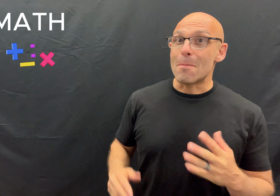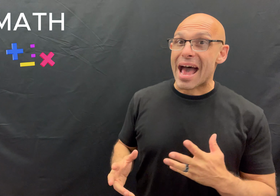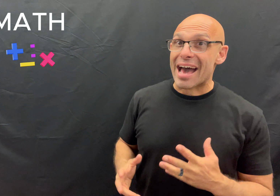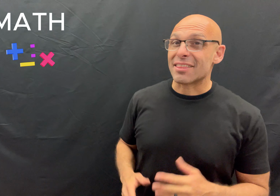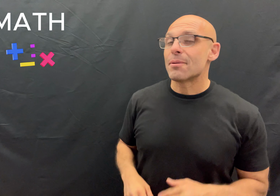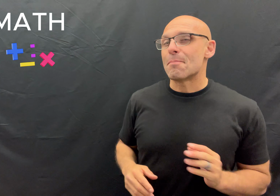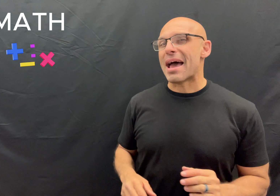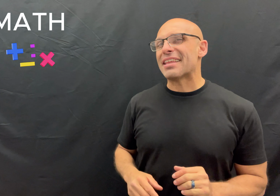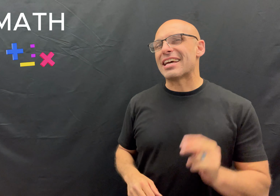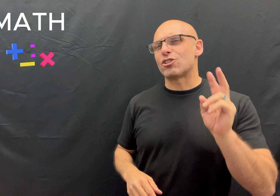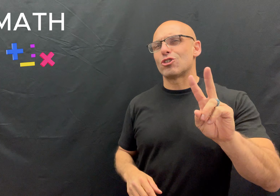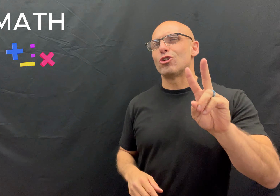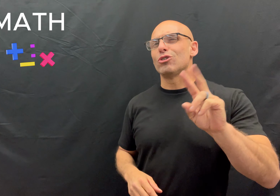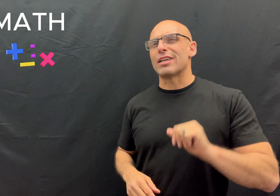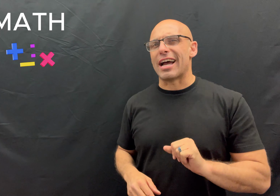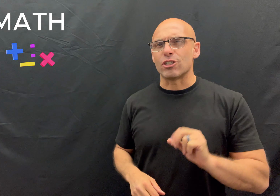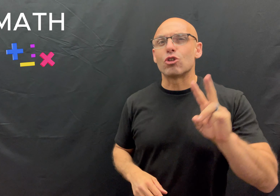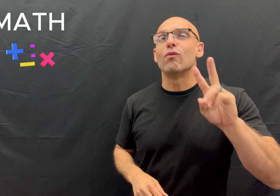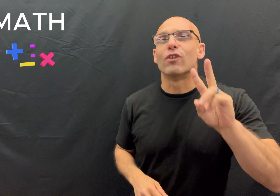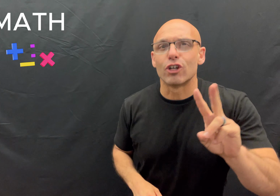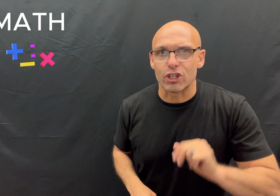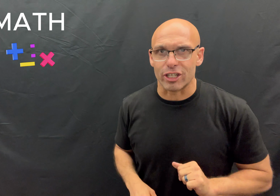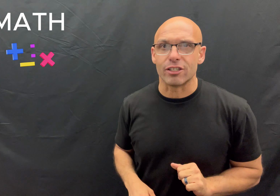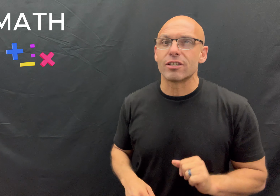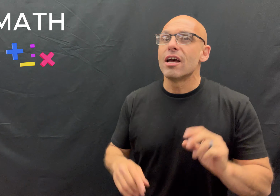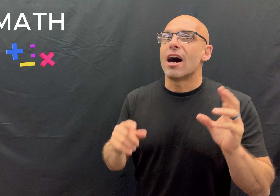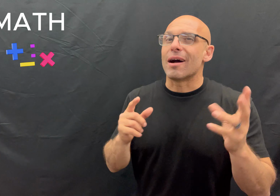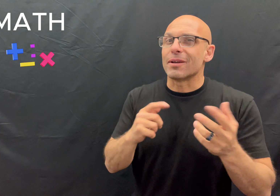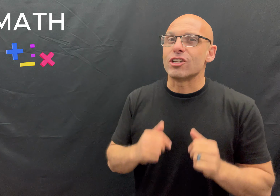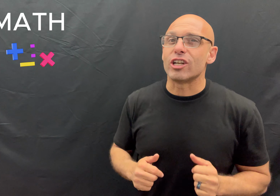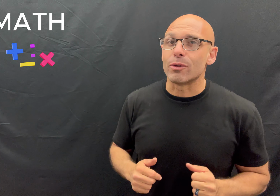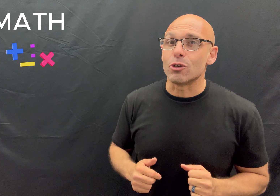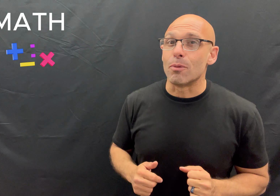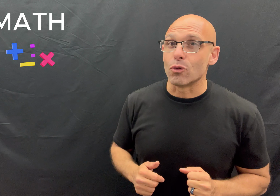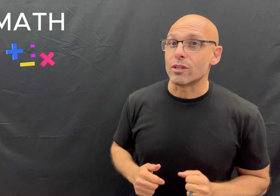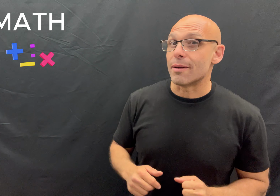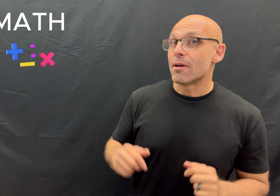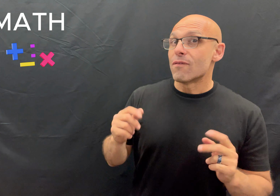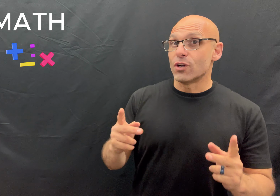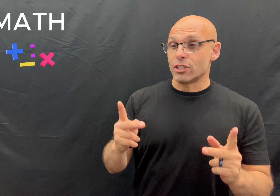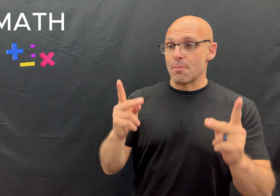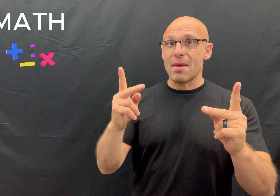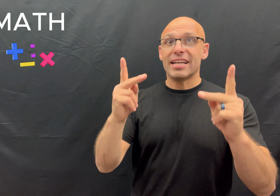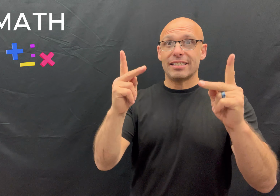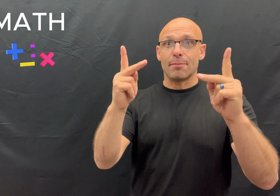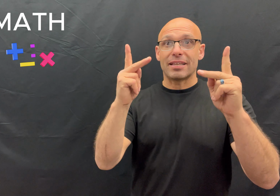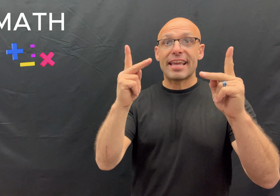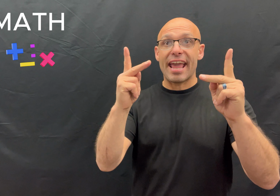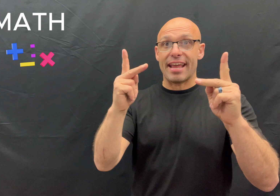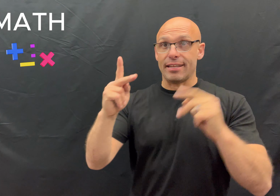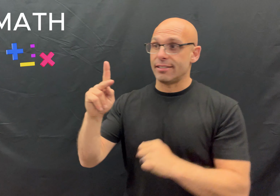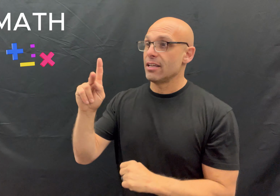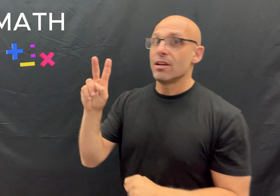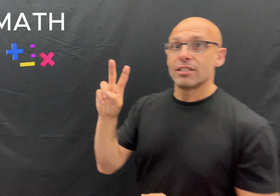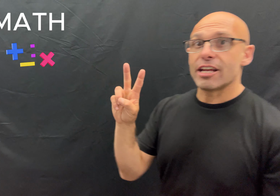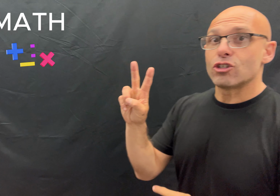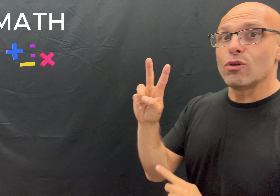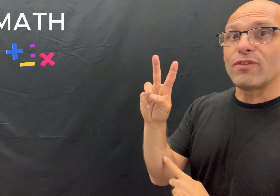Math. Math has two signs, two versions. I'm gonna share with you both of them. First, make some Ks. Take two